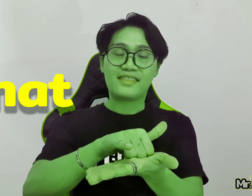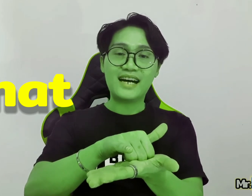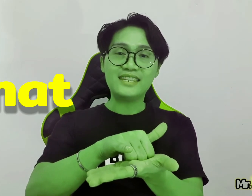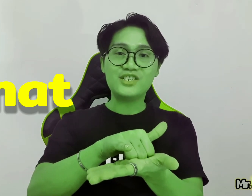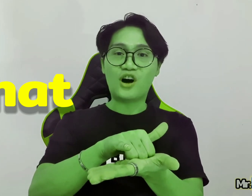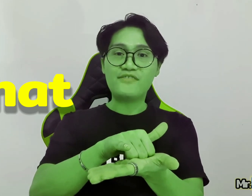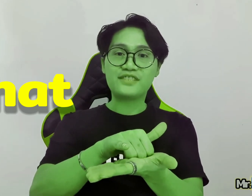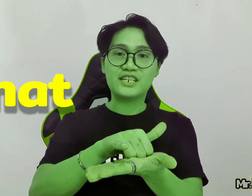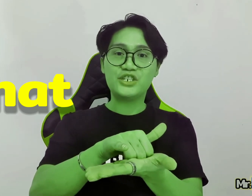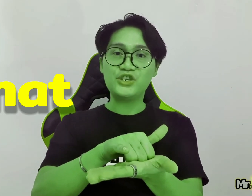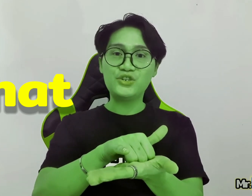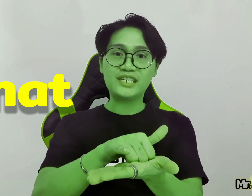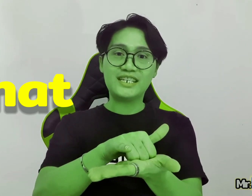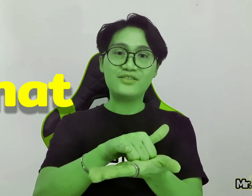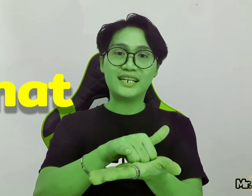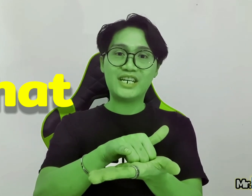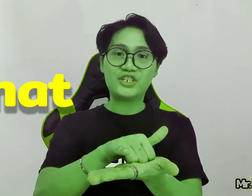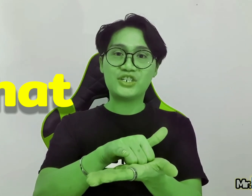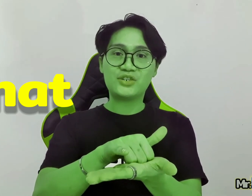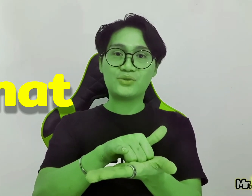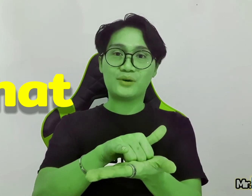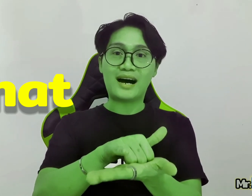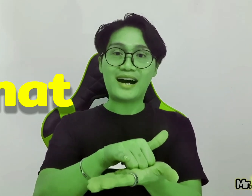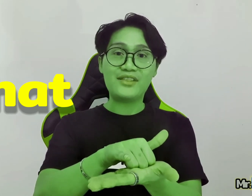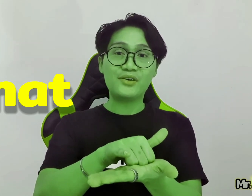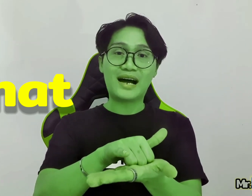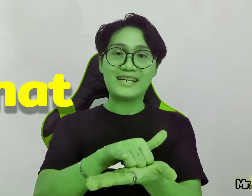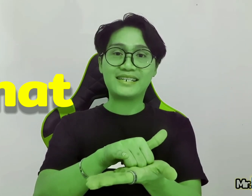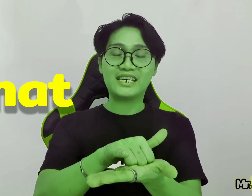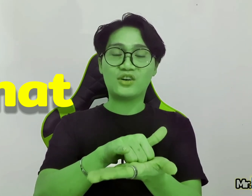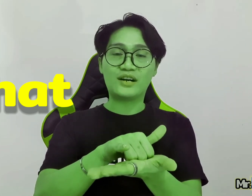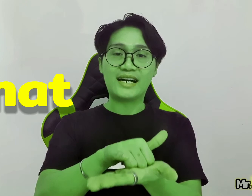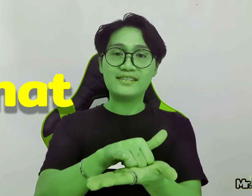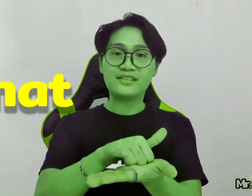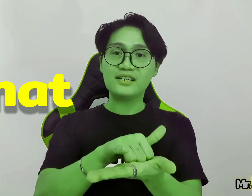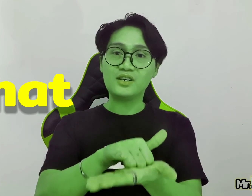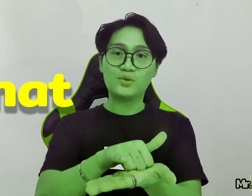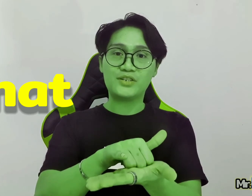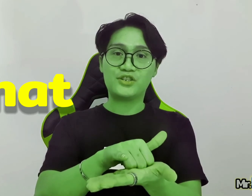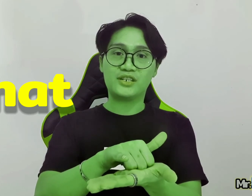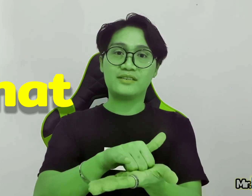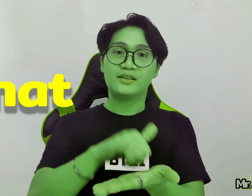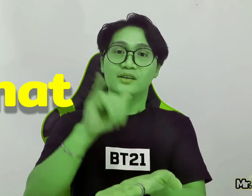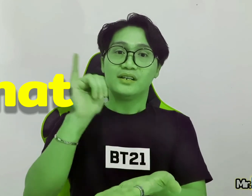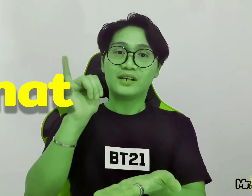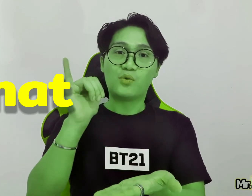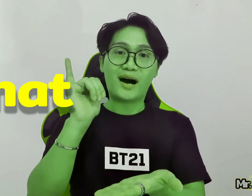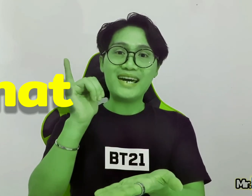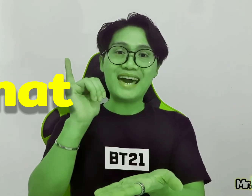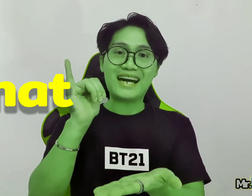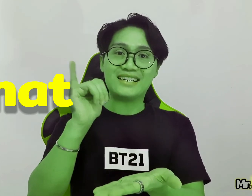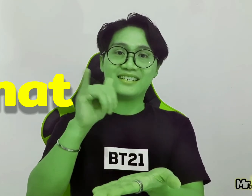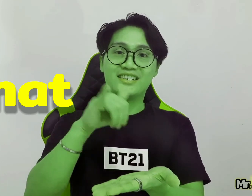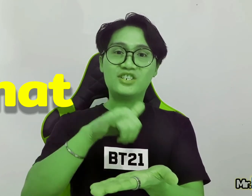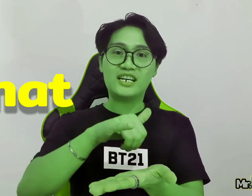That is often used in relation to either asking or answering a question. The Y hand suggests